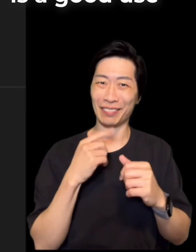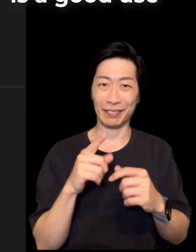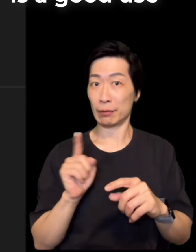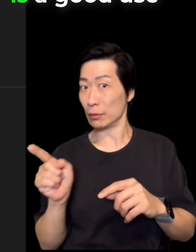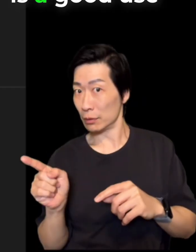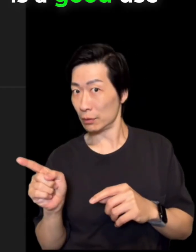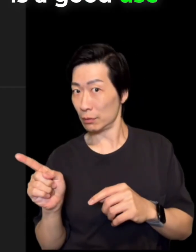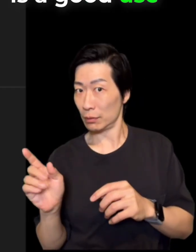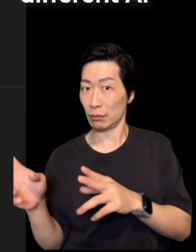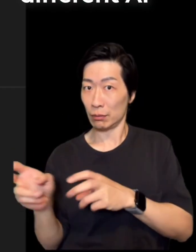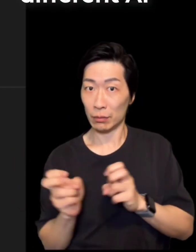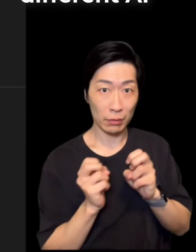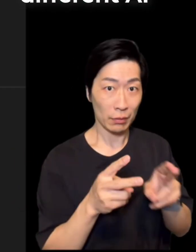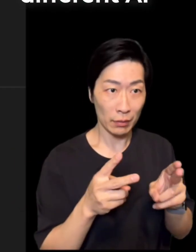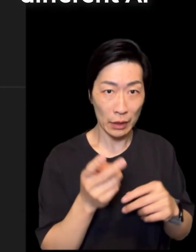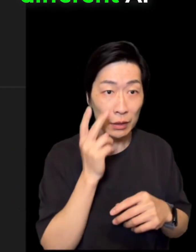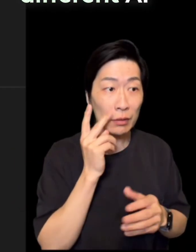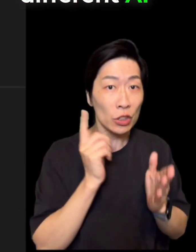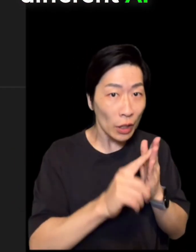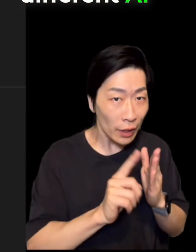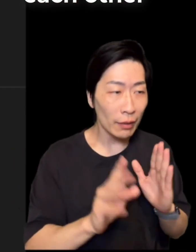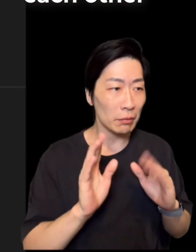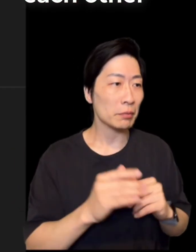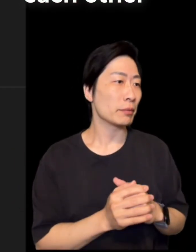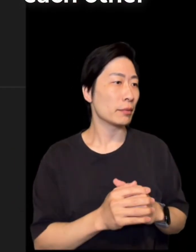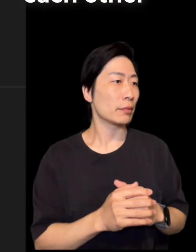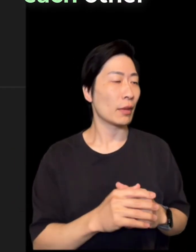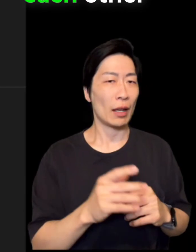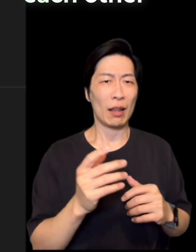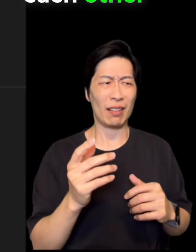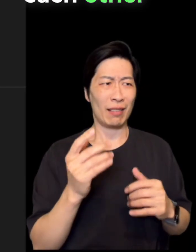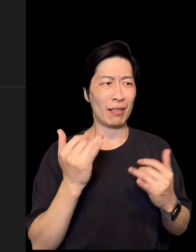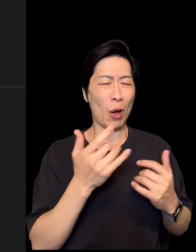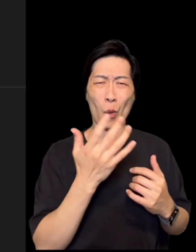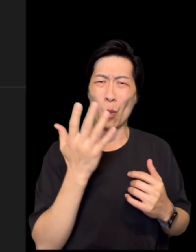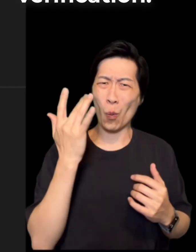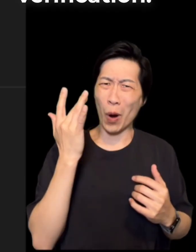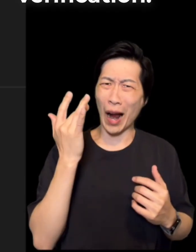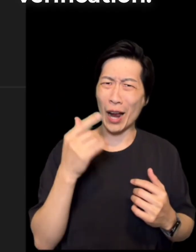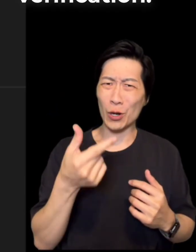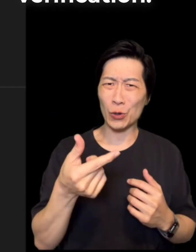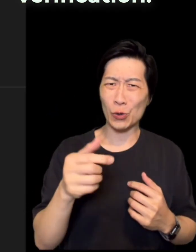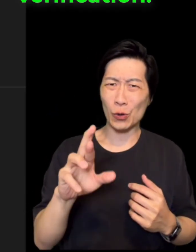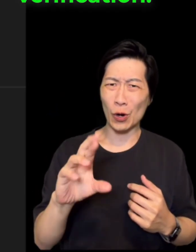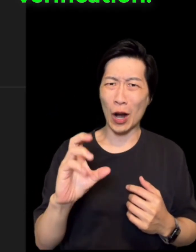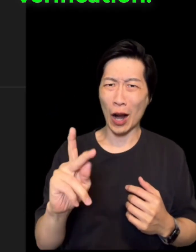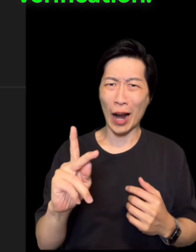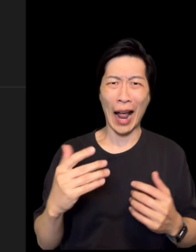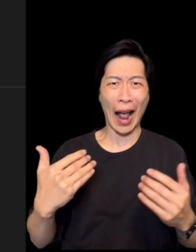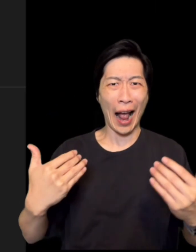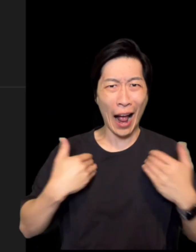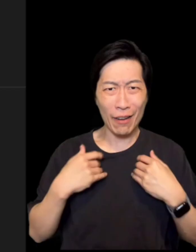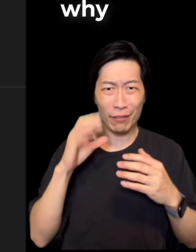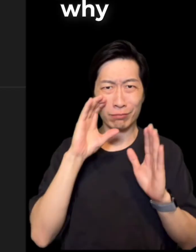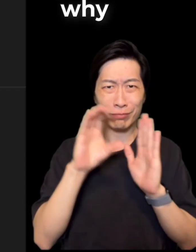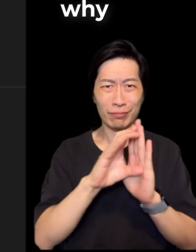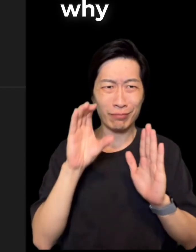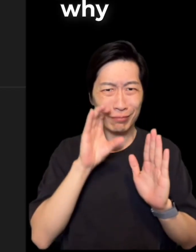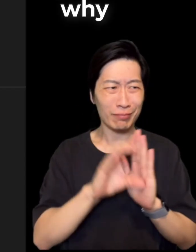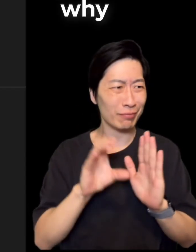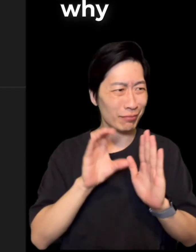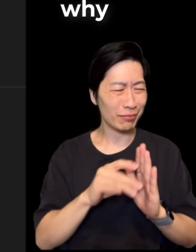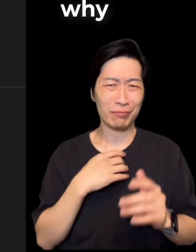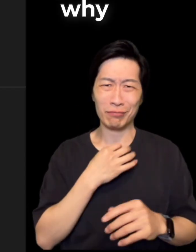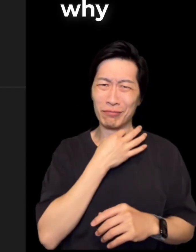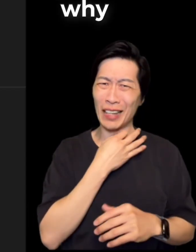Oh, so this is a good use to compare the different AI models against each other for fact verification. And